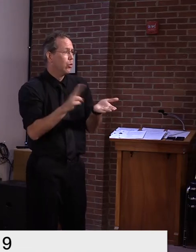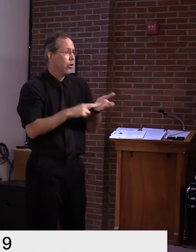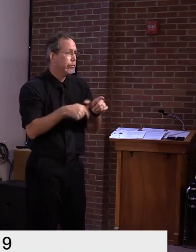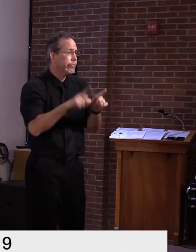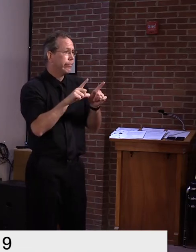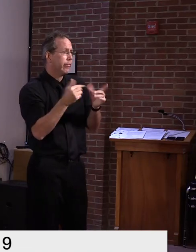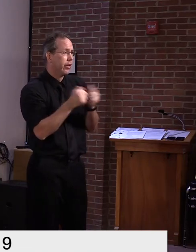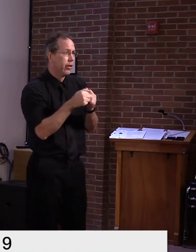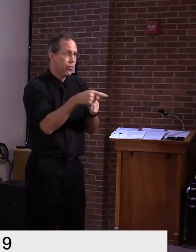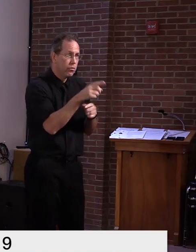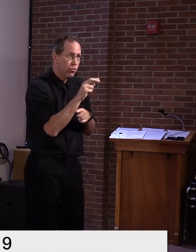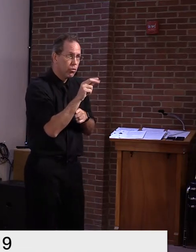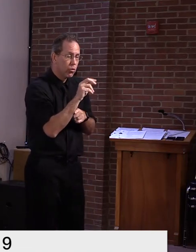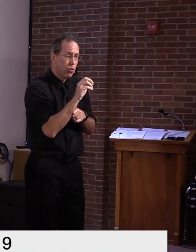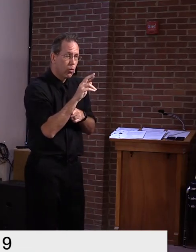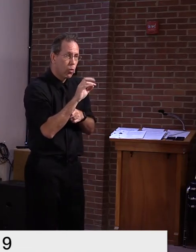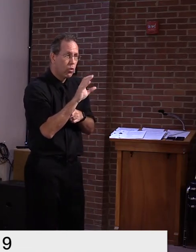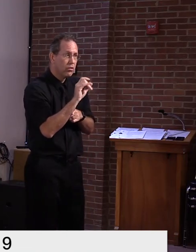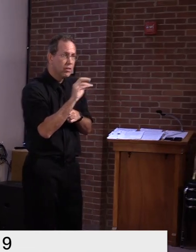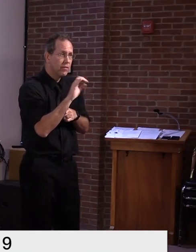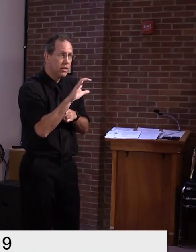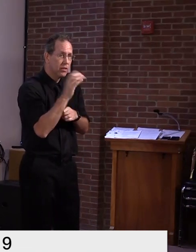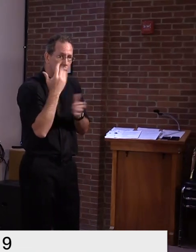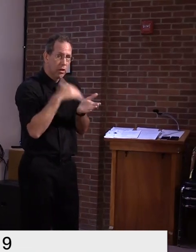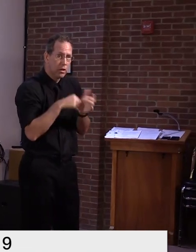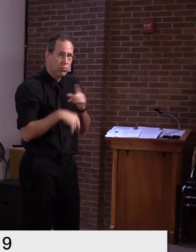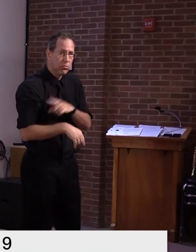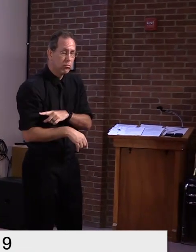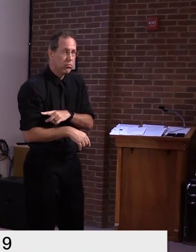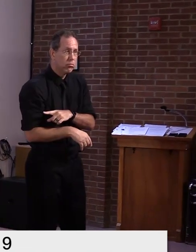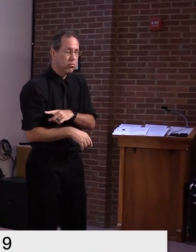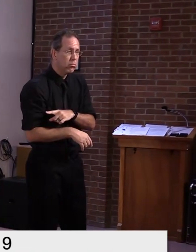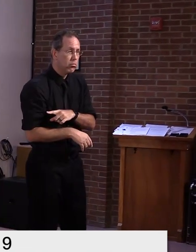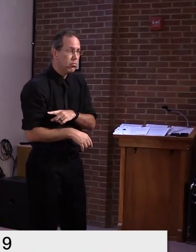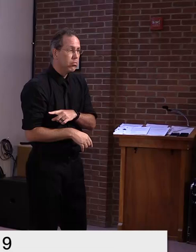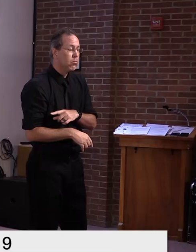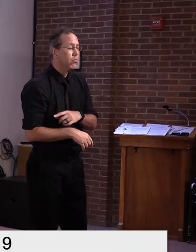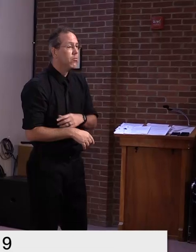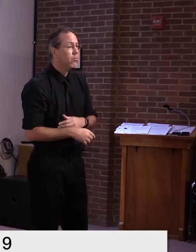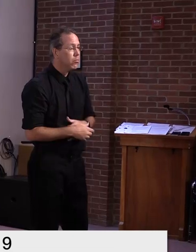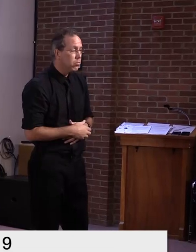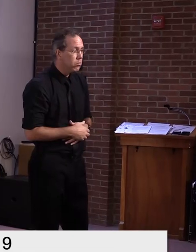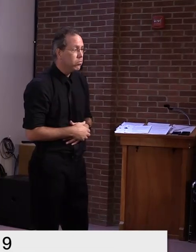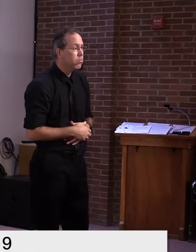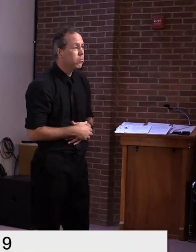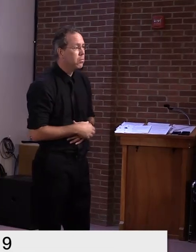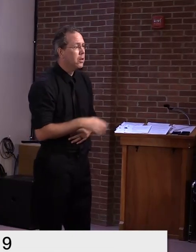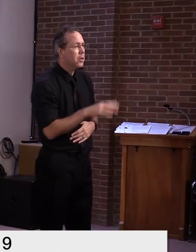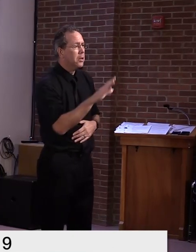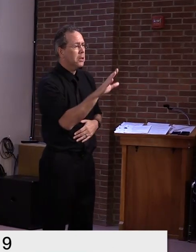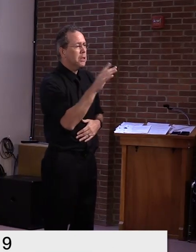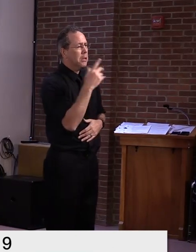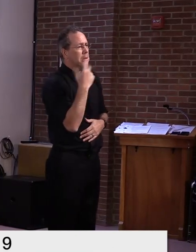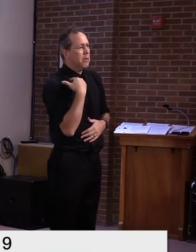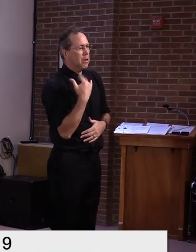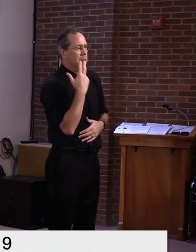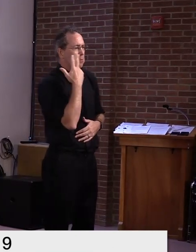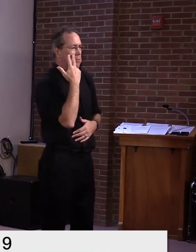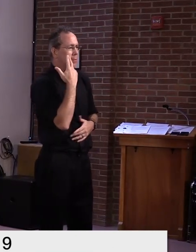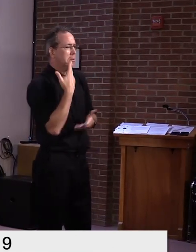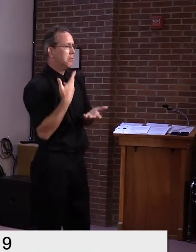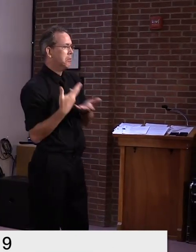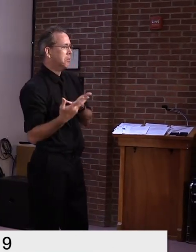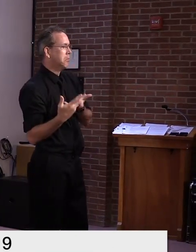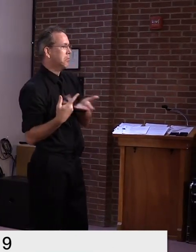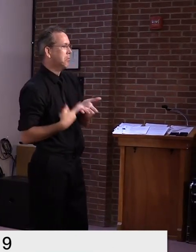If we do an extension of the contract, and we are having internal discussions about that right now, it would only be